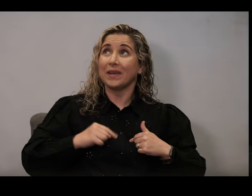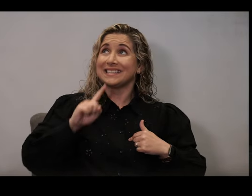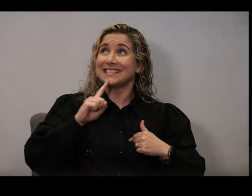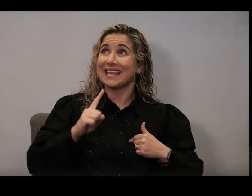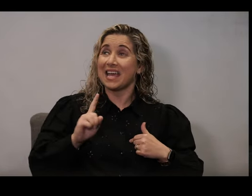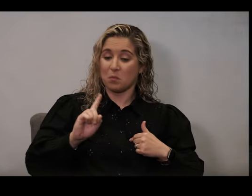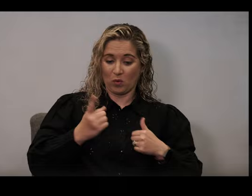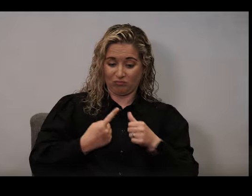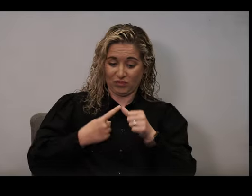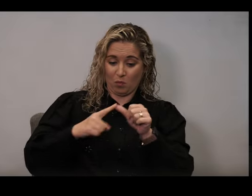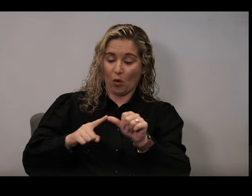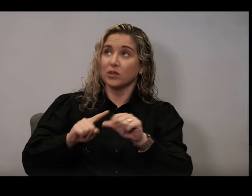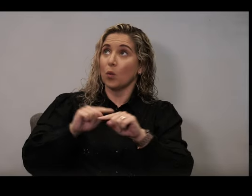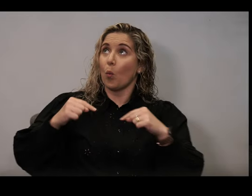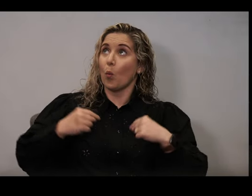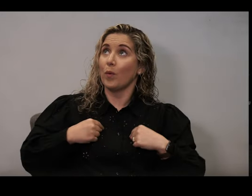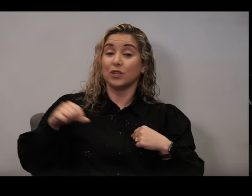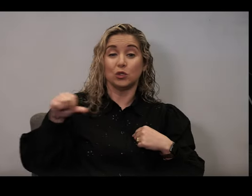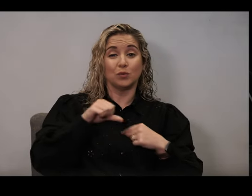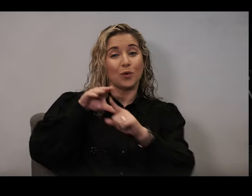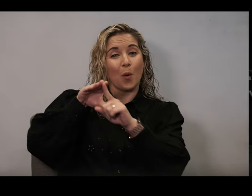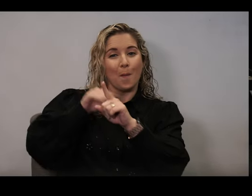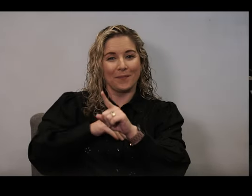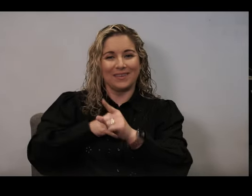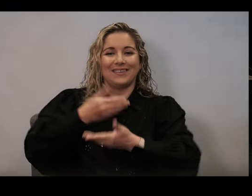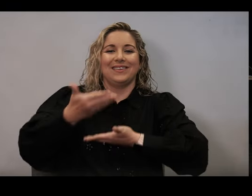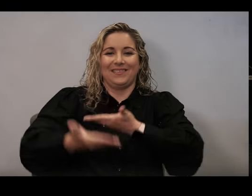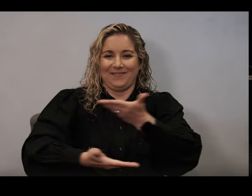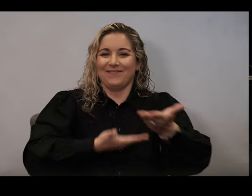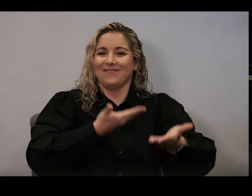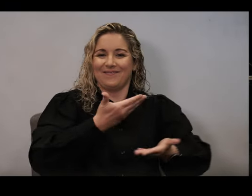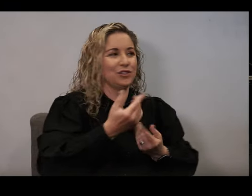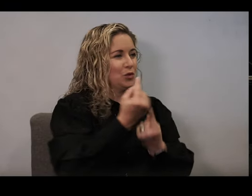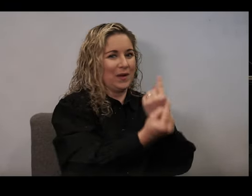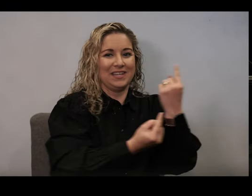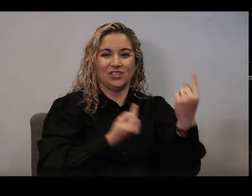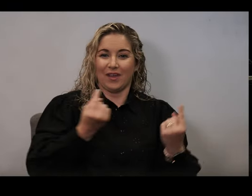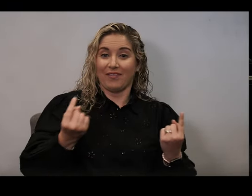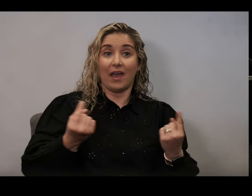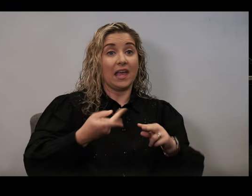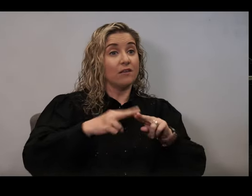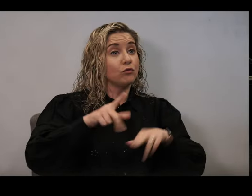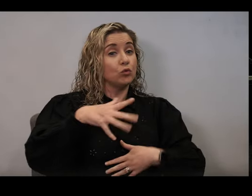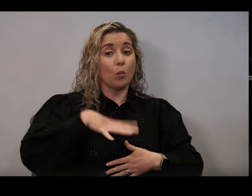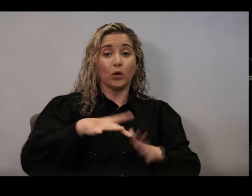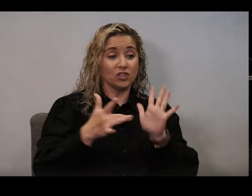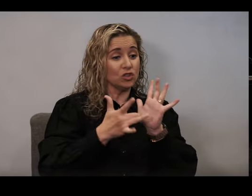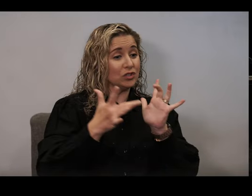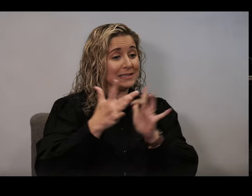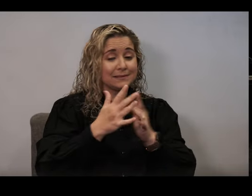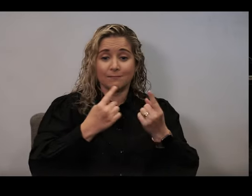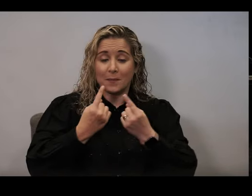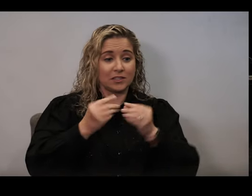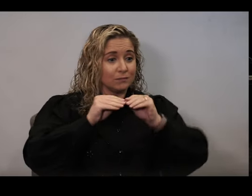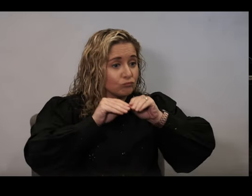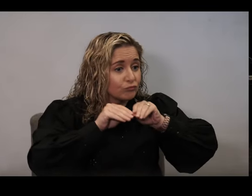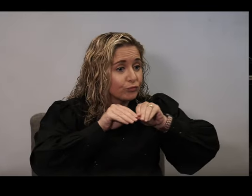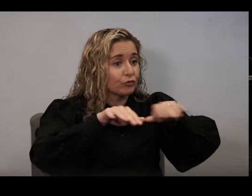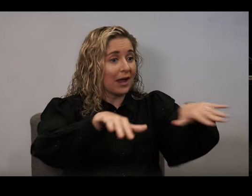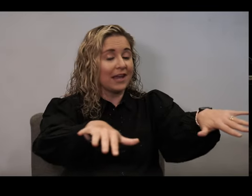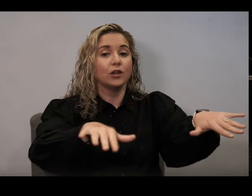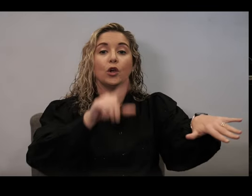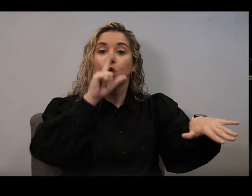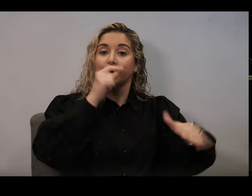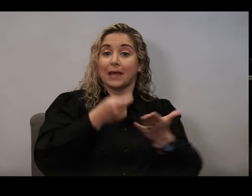people and want to encourage you to, as you're able, continue to give to see the gospel go out here on the coast. You can do that online or with the